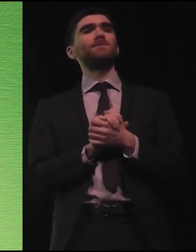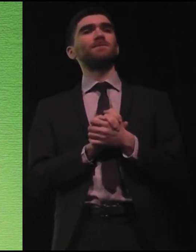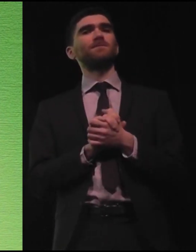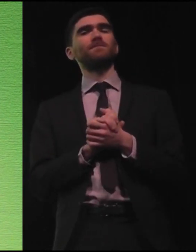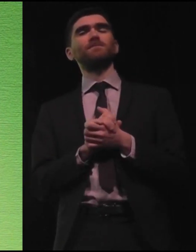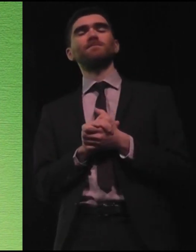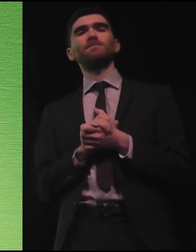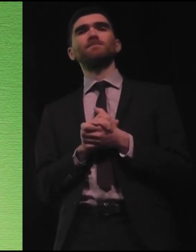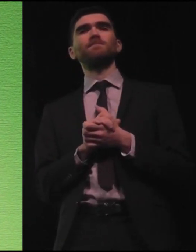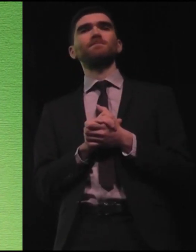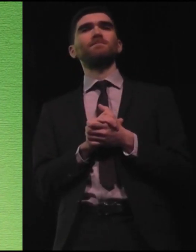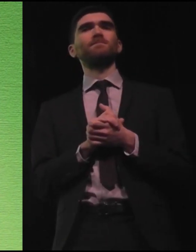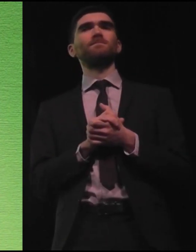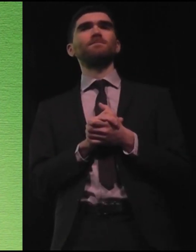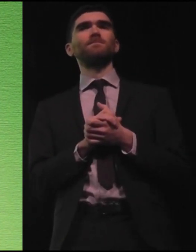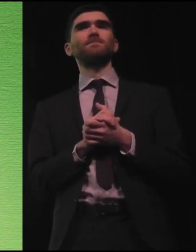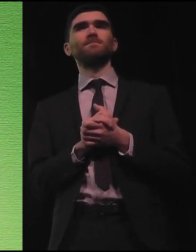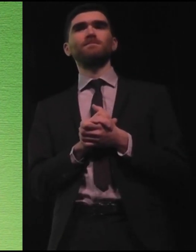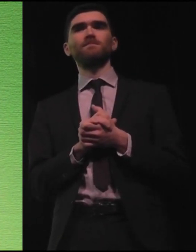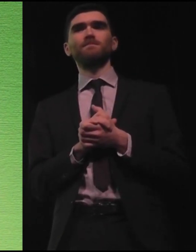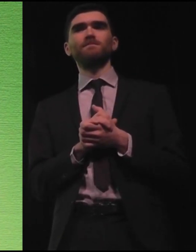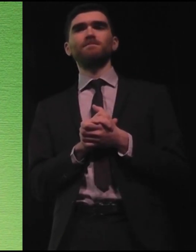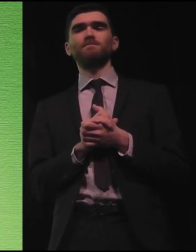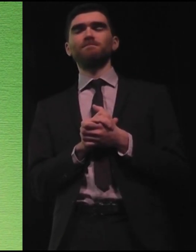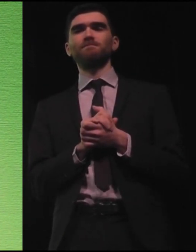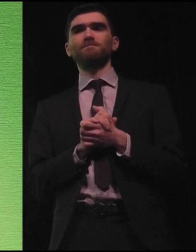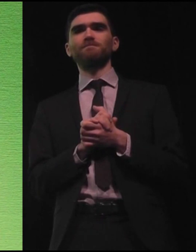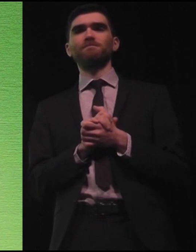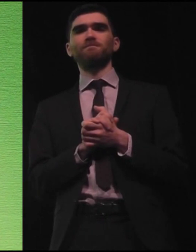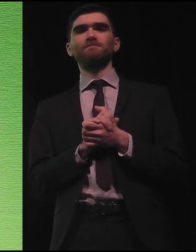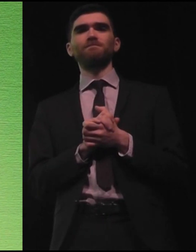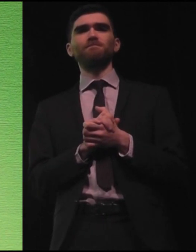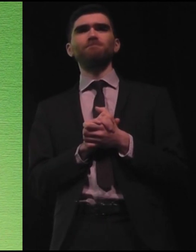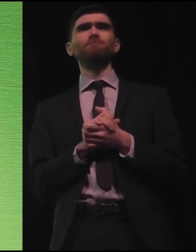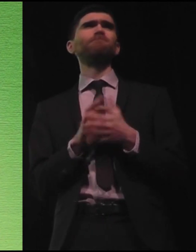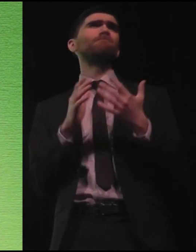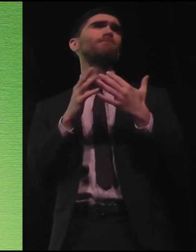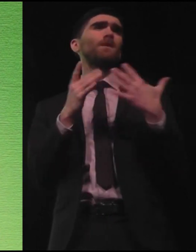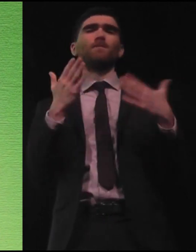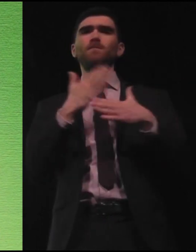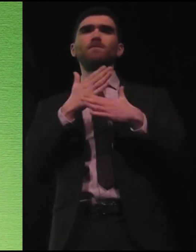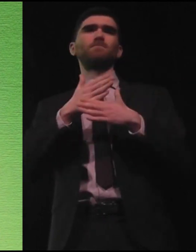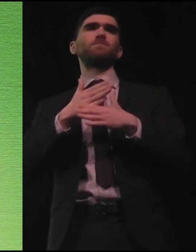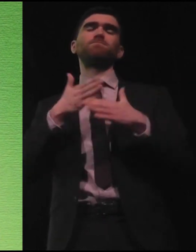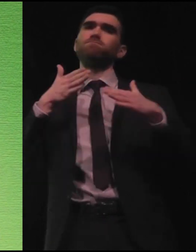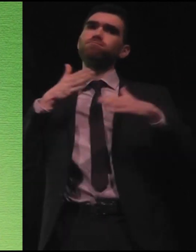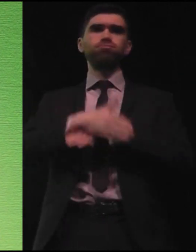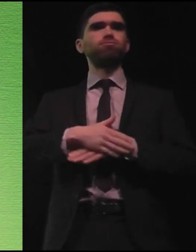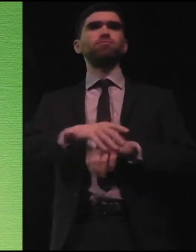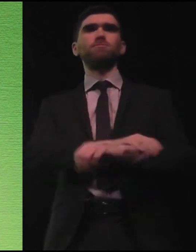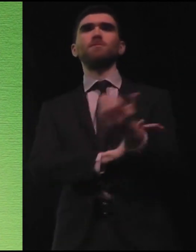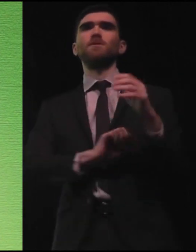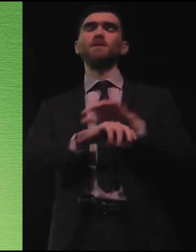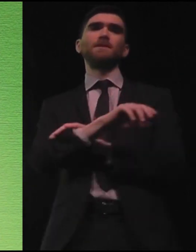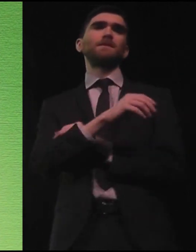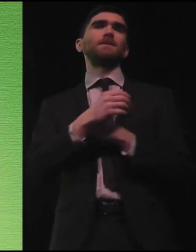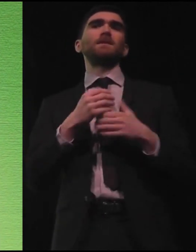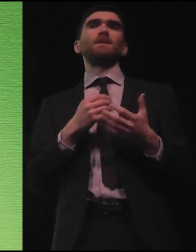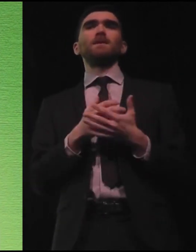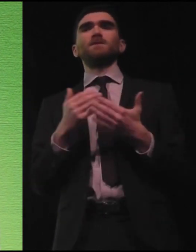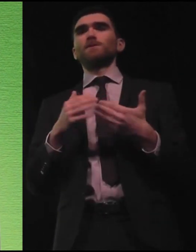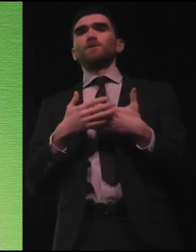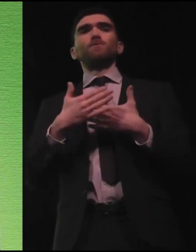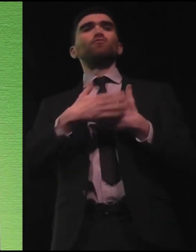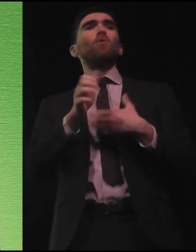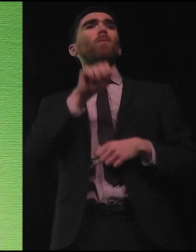There's much work to be done. At this election, we have more doors to knock than ever before, in more constituencies